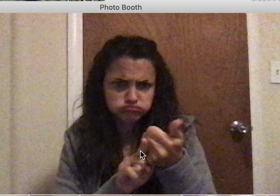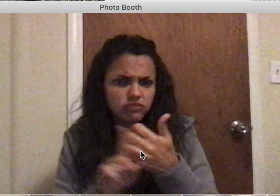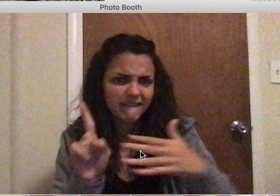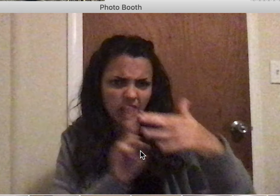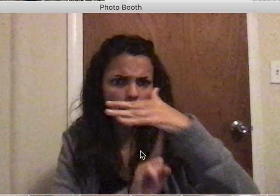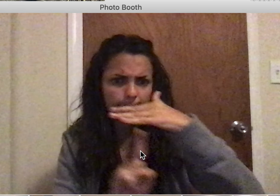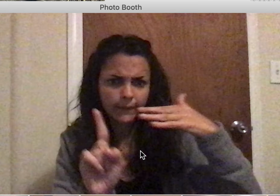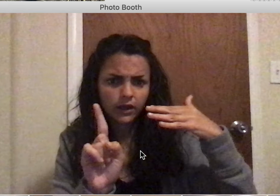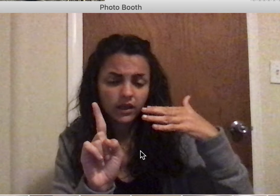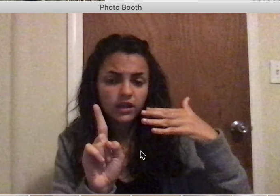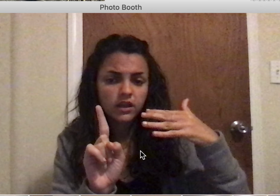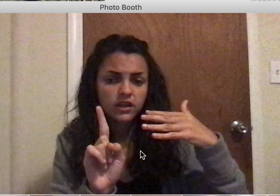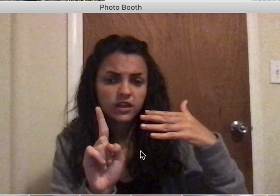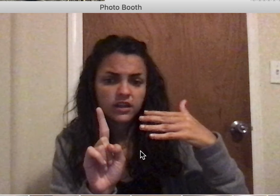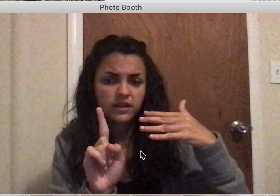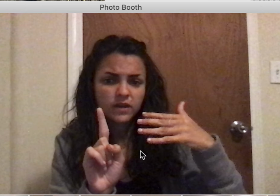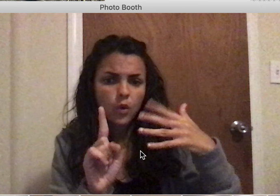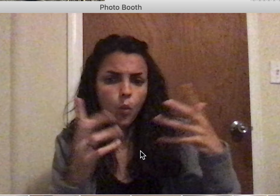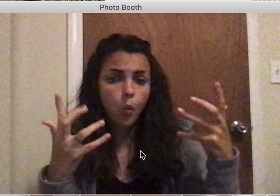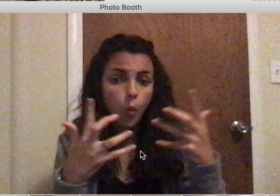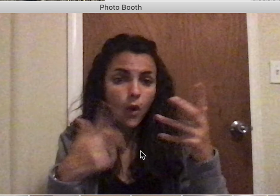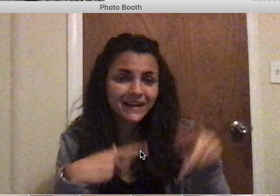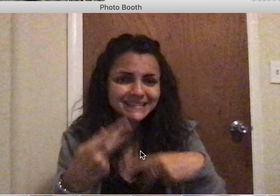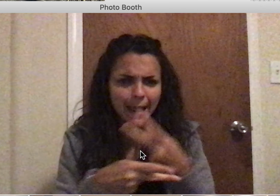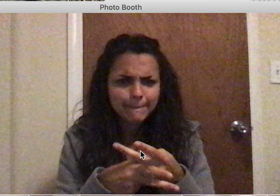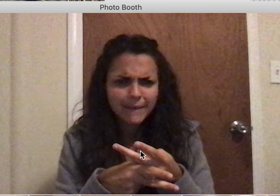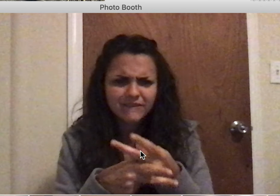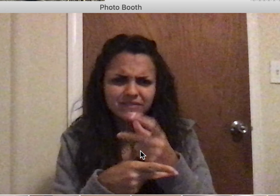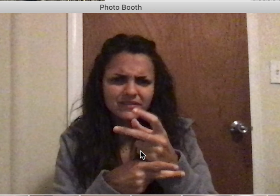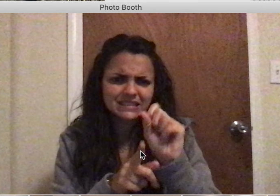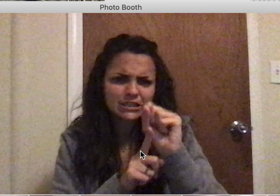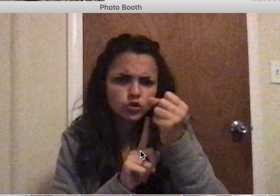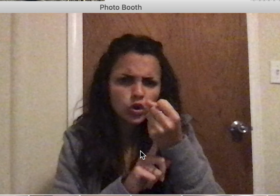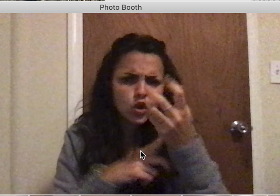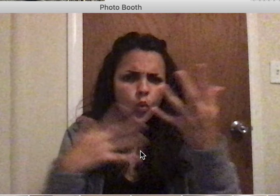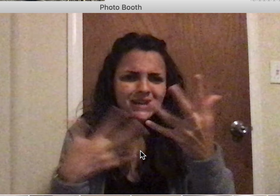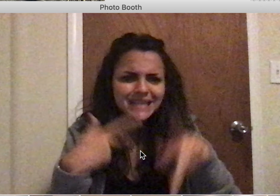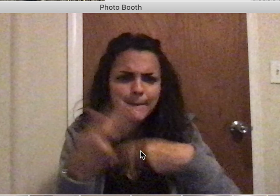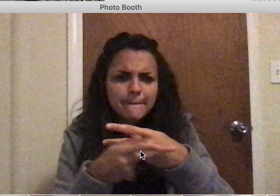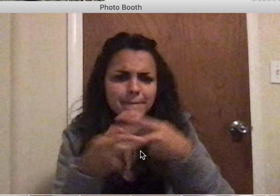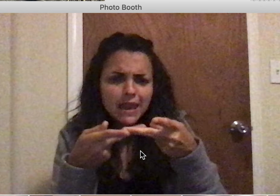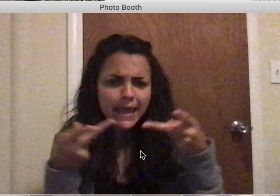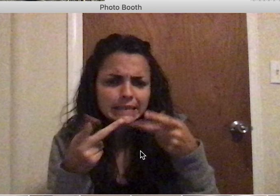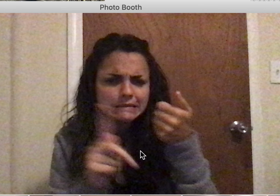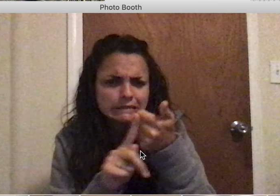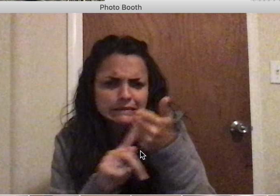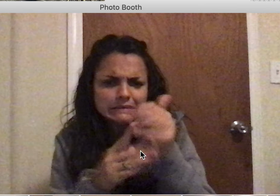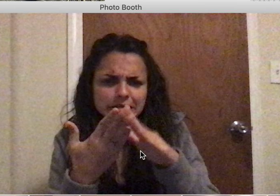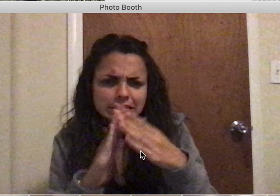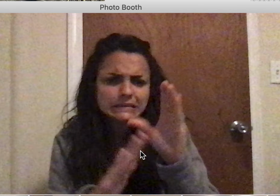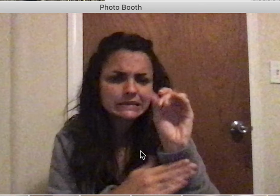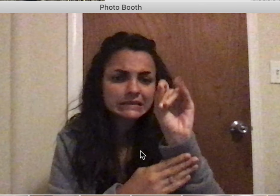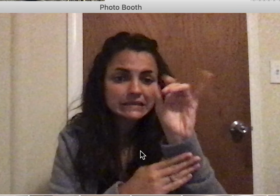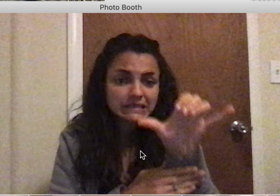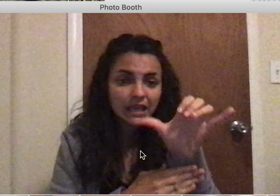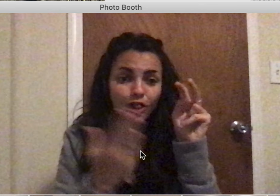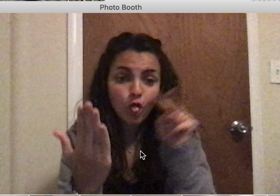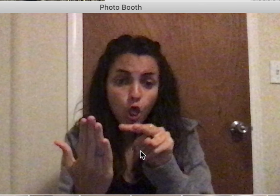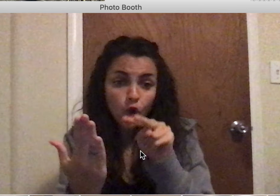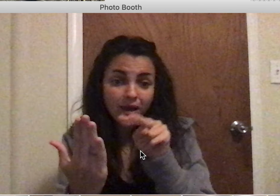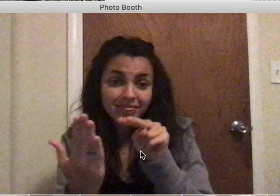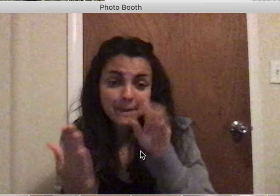What are the conditions that surround them that influence life? So if you look at this picture, some examples